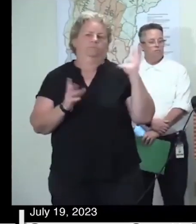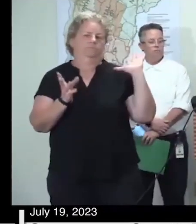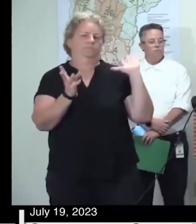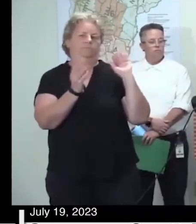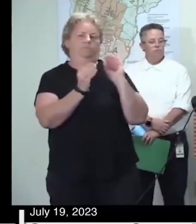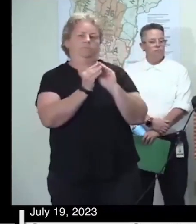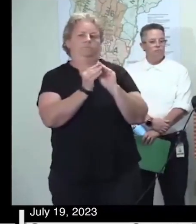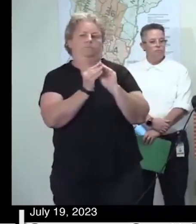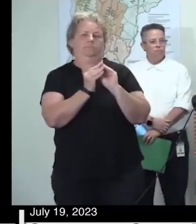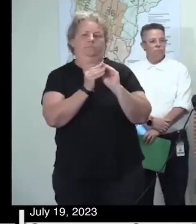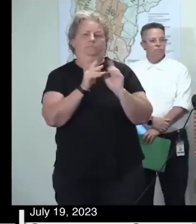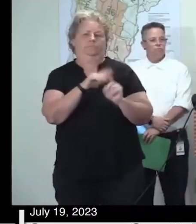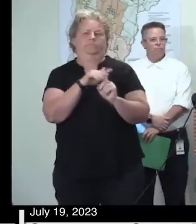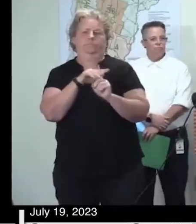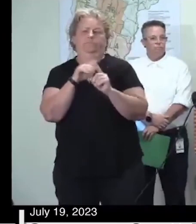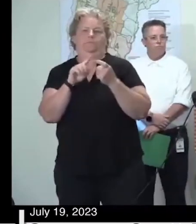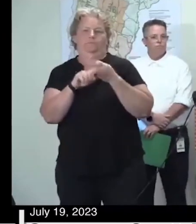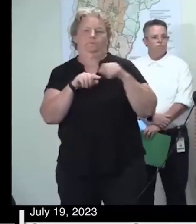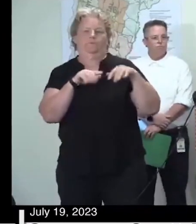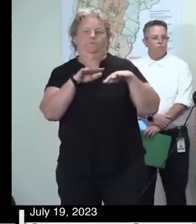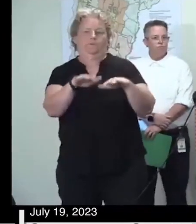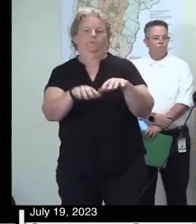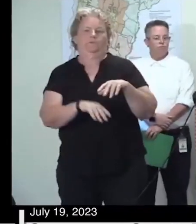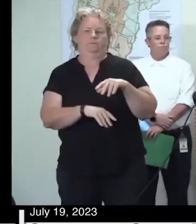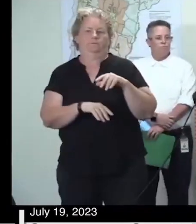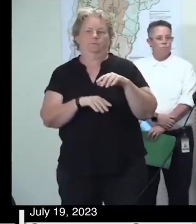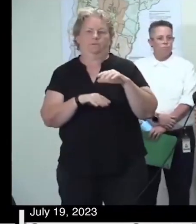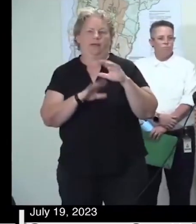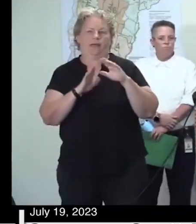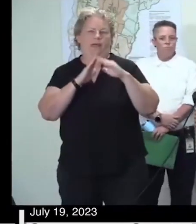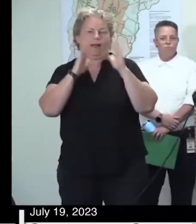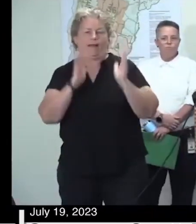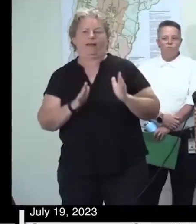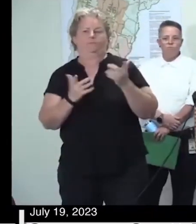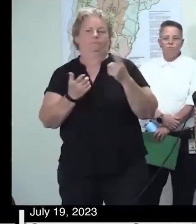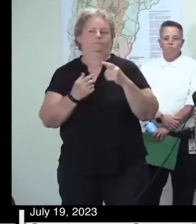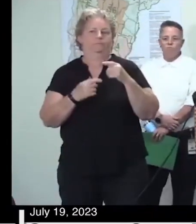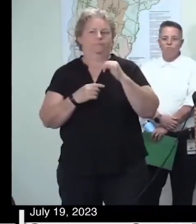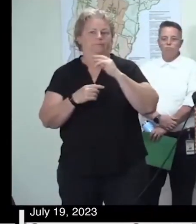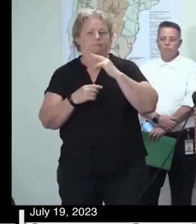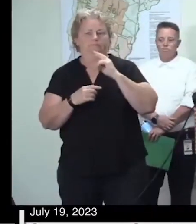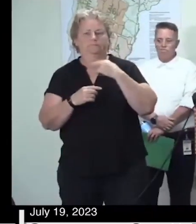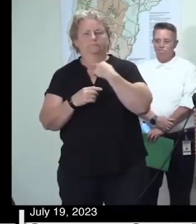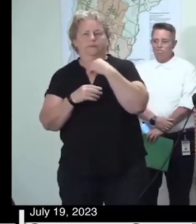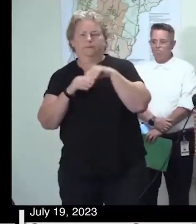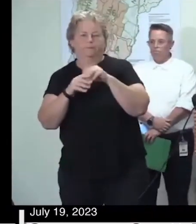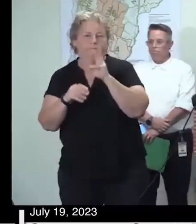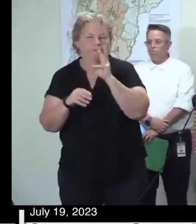dumpster. These rescues were conducted by boats or by rescuers walking through deep water.